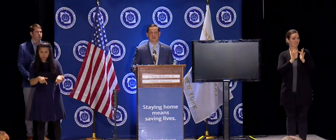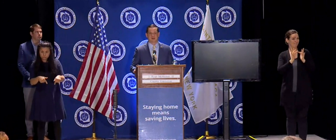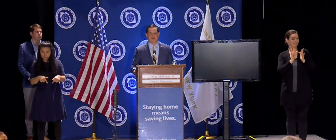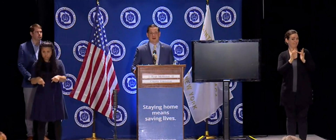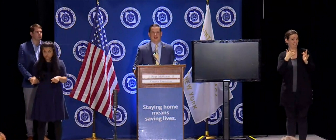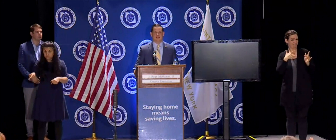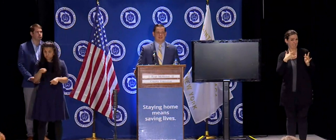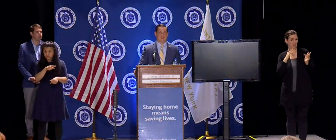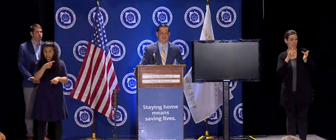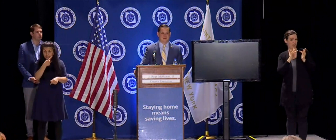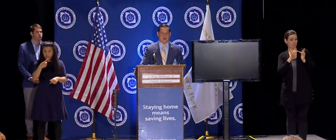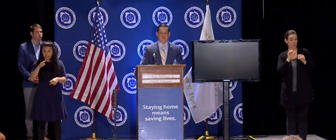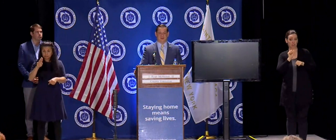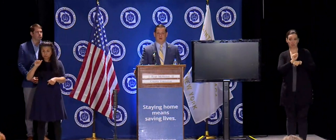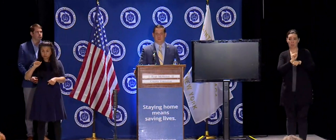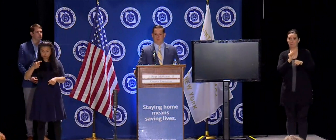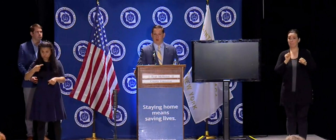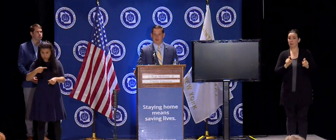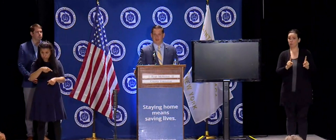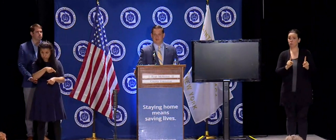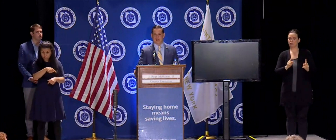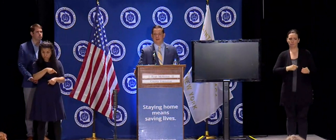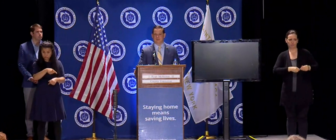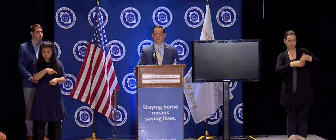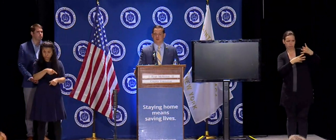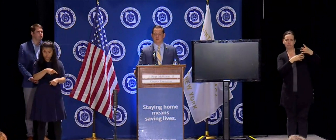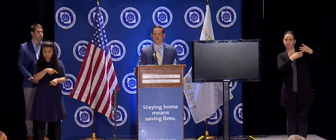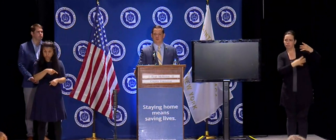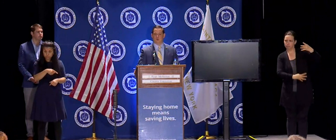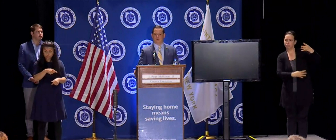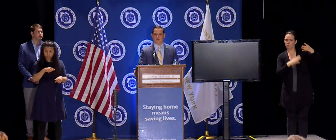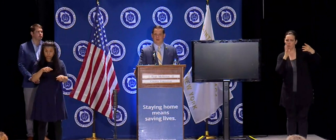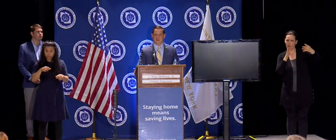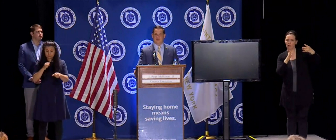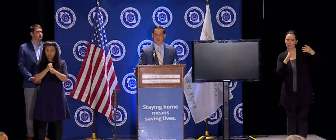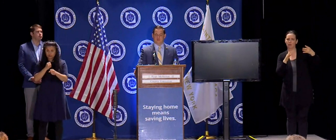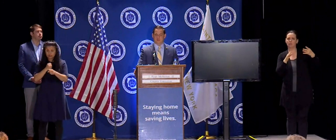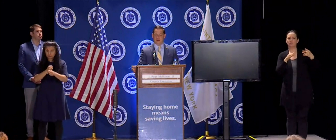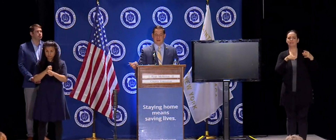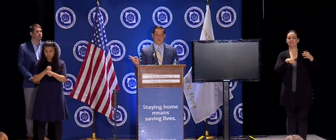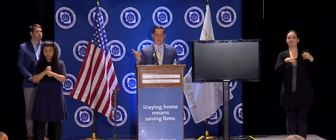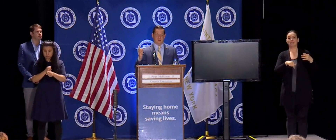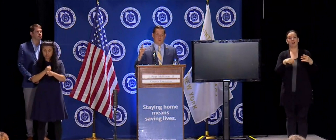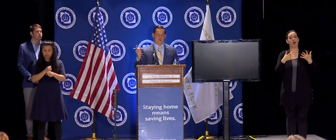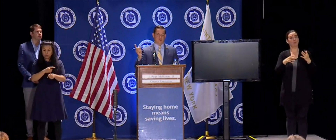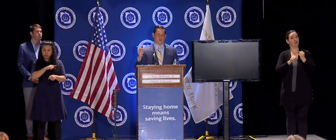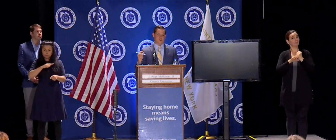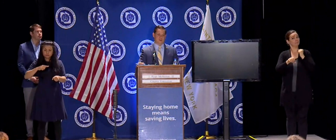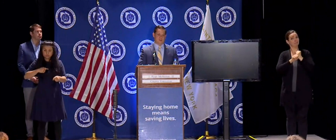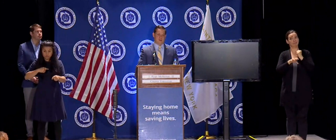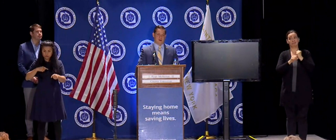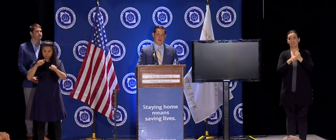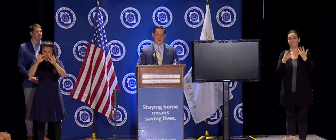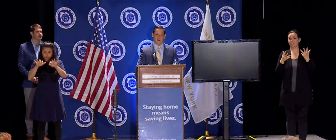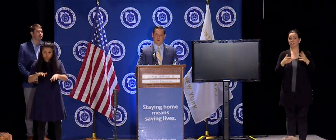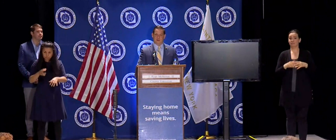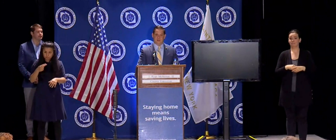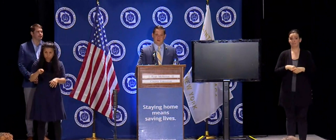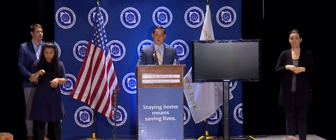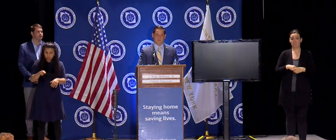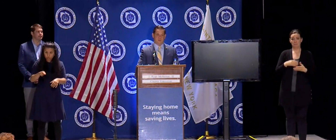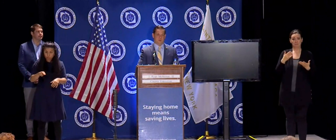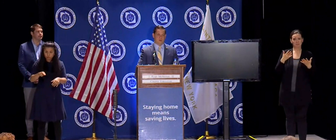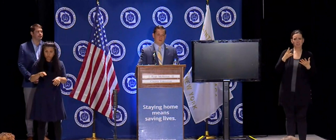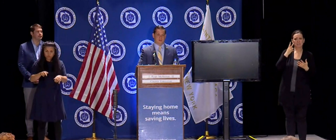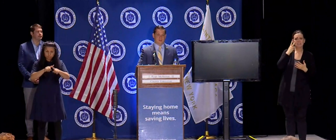opportunities, I think they've actually already been marketing jobs in Syracuse, New York. You might have saw Amazon commercials earlier in the